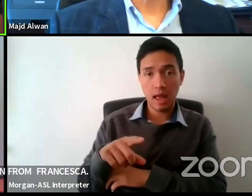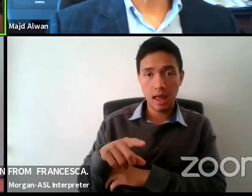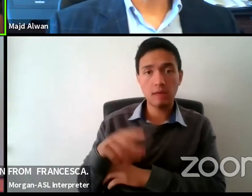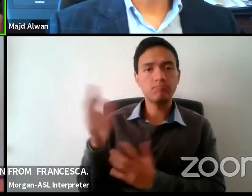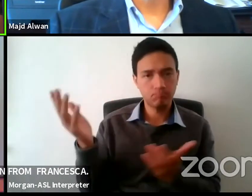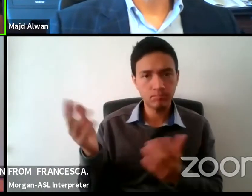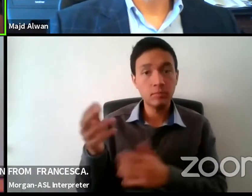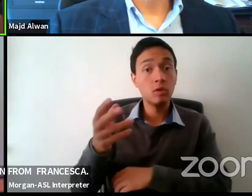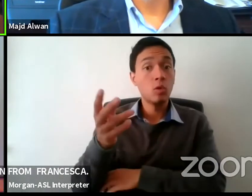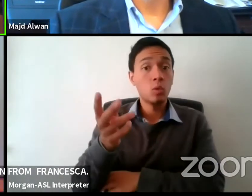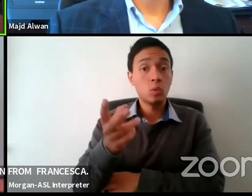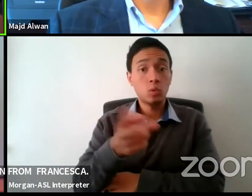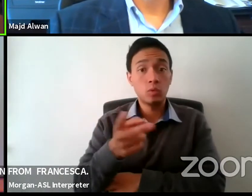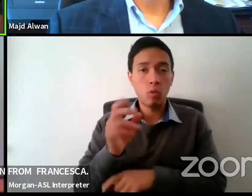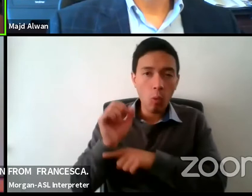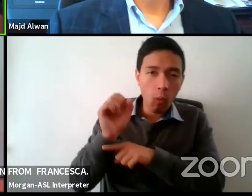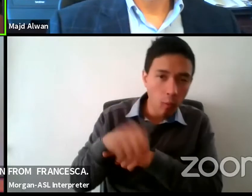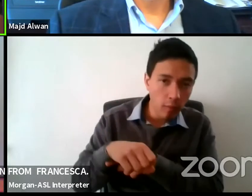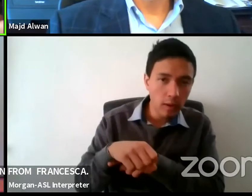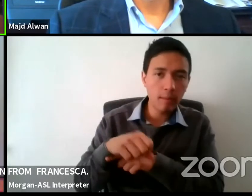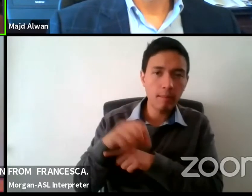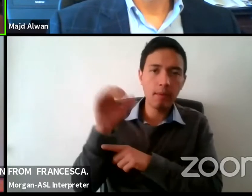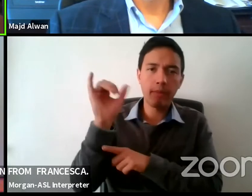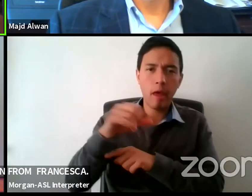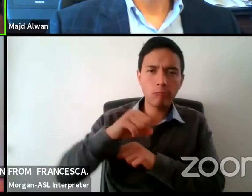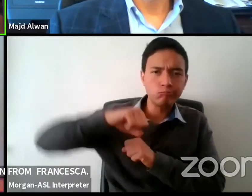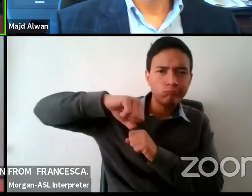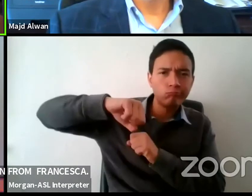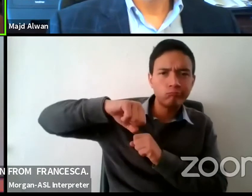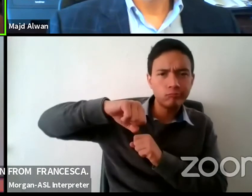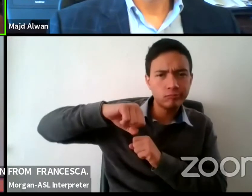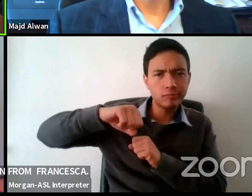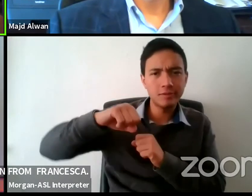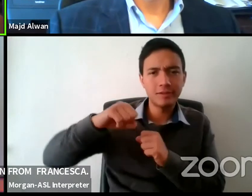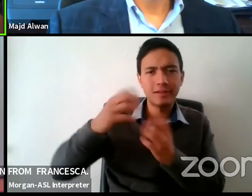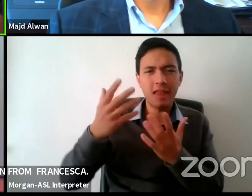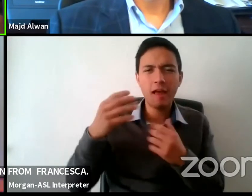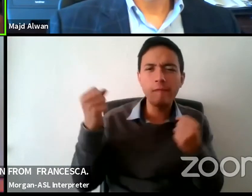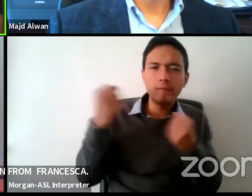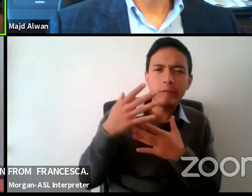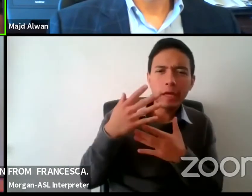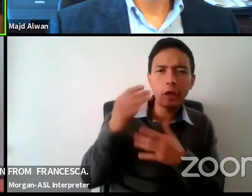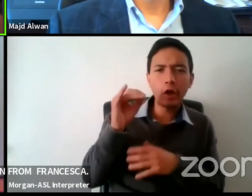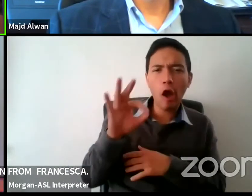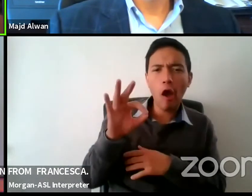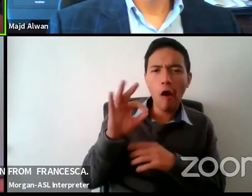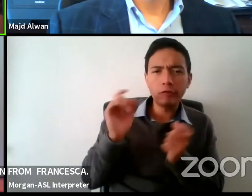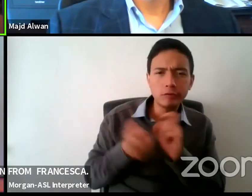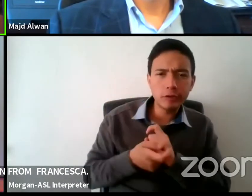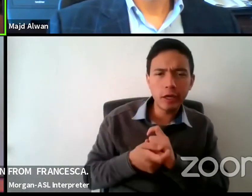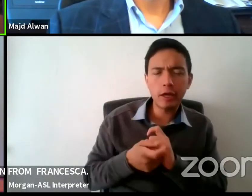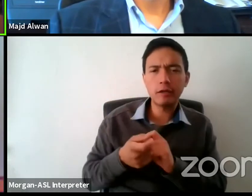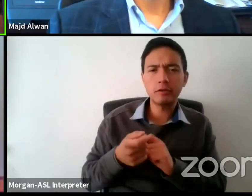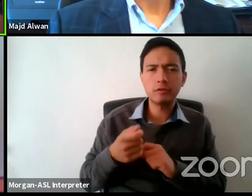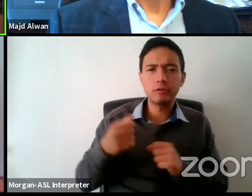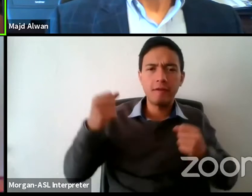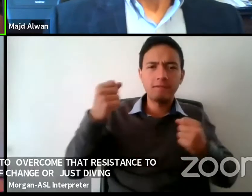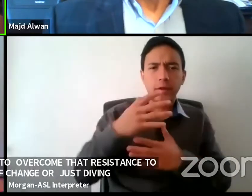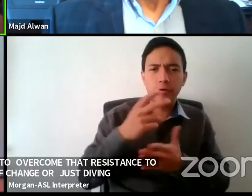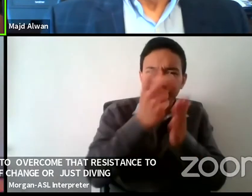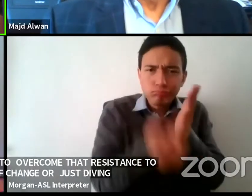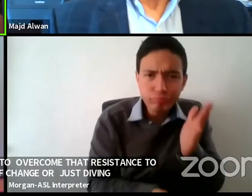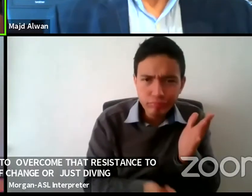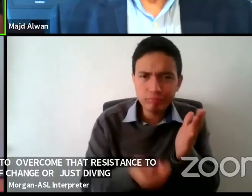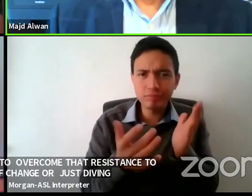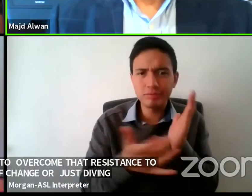you trying to overcome that resistance to adoption or fear of change, for example, or just diving right in? Maj, why don't you start